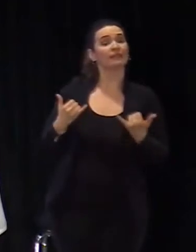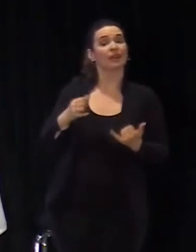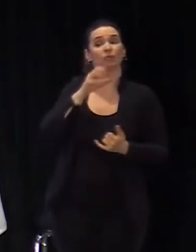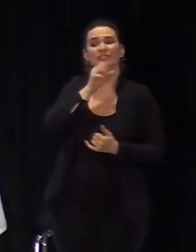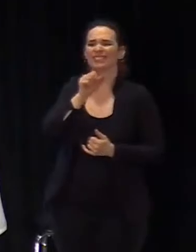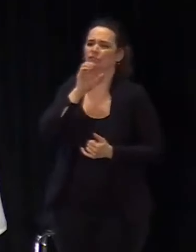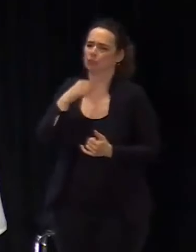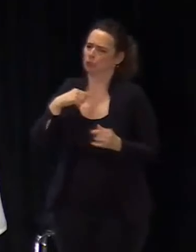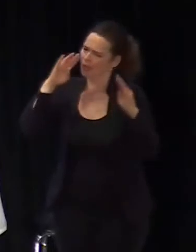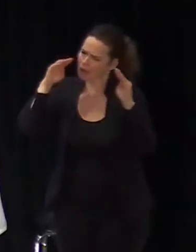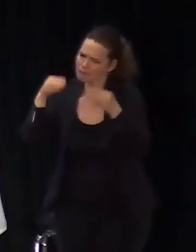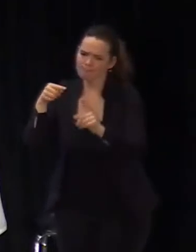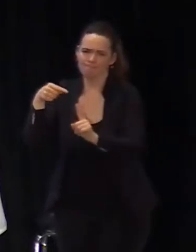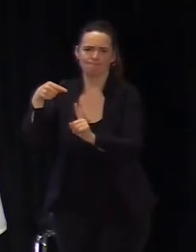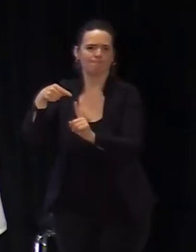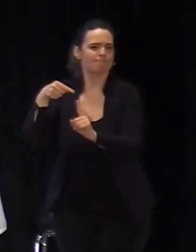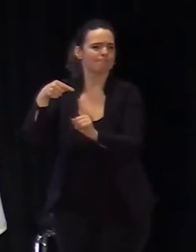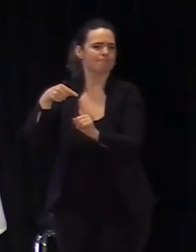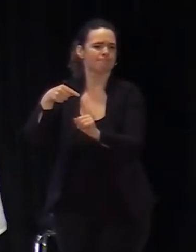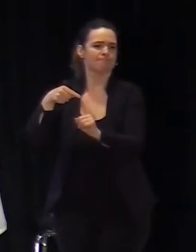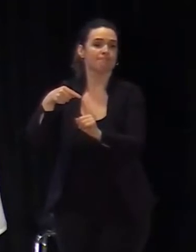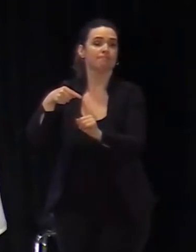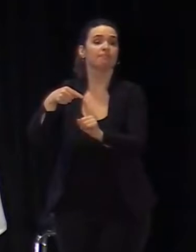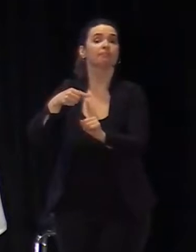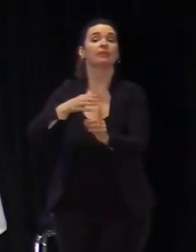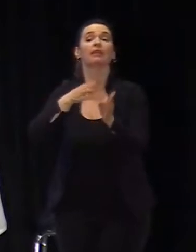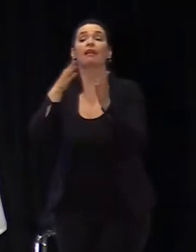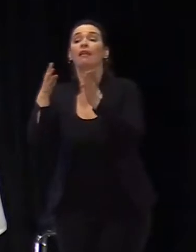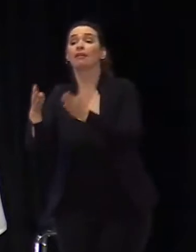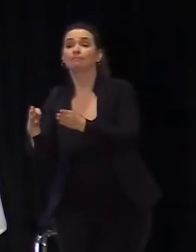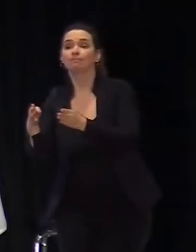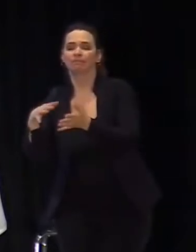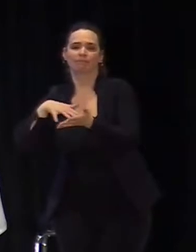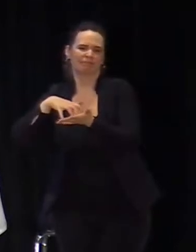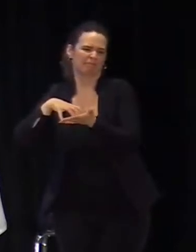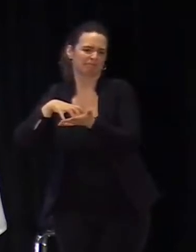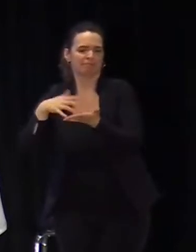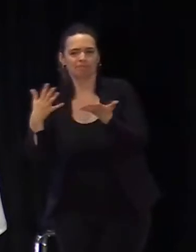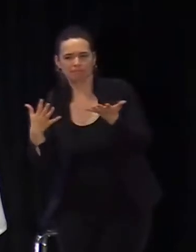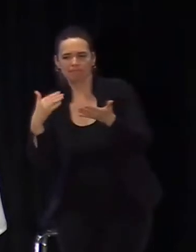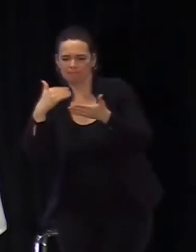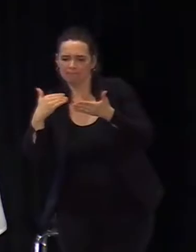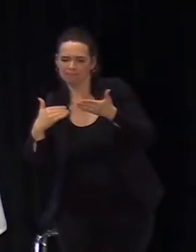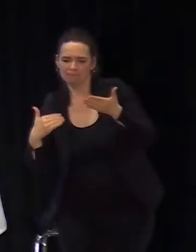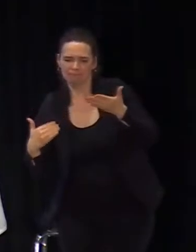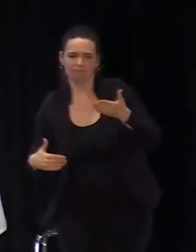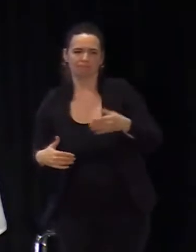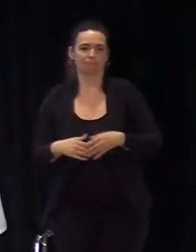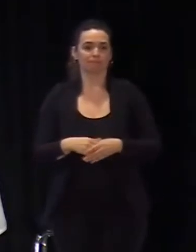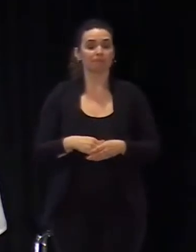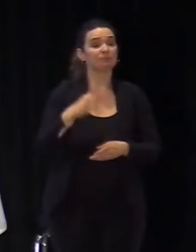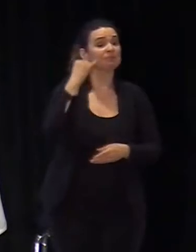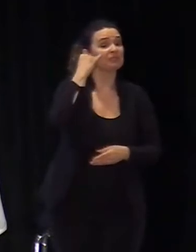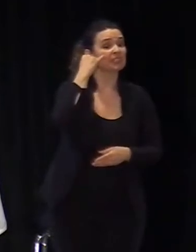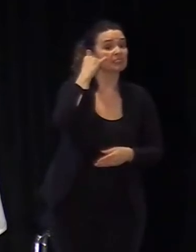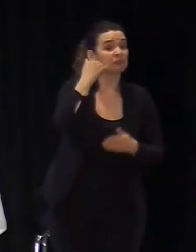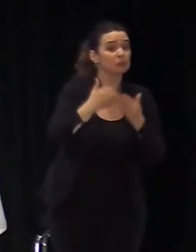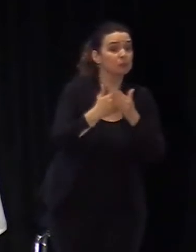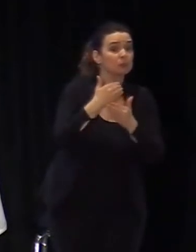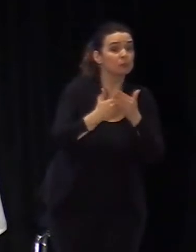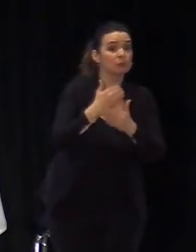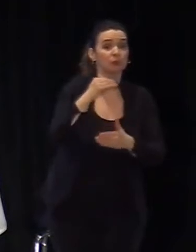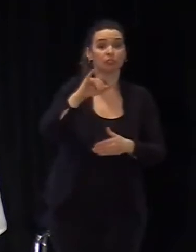already eligible groups. That Johnson & Johnson shot comes on, then you'll see thousands of new doses a week coming in, and then maybe